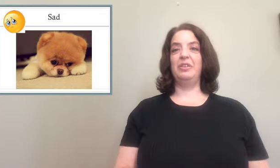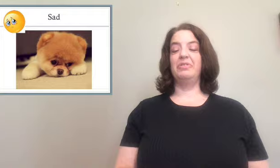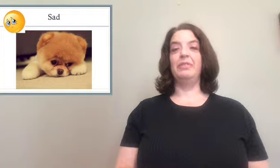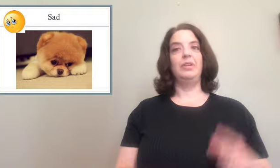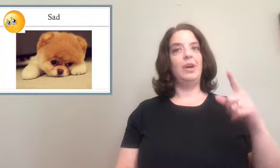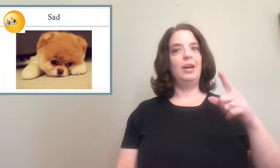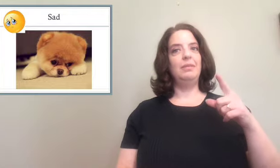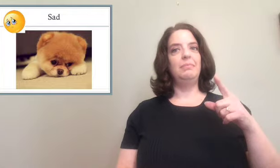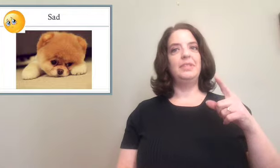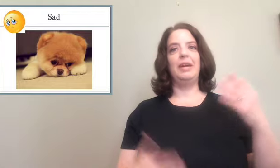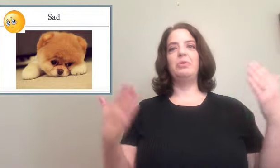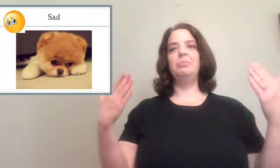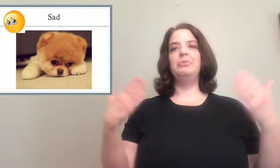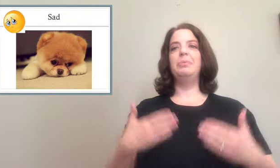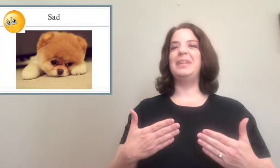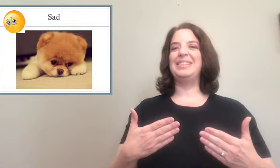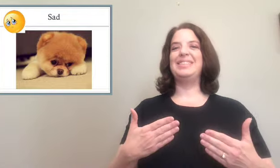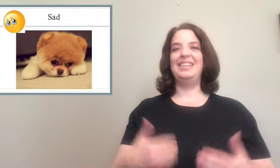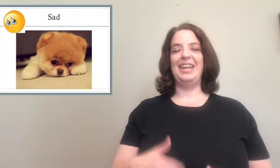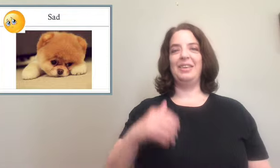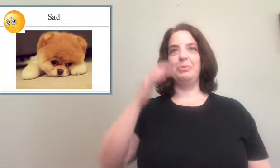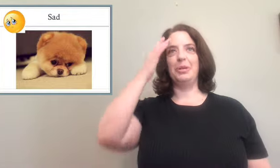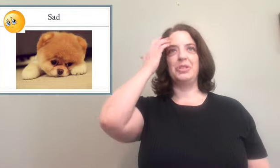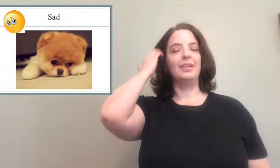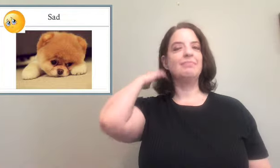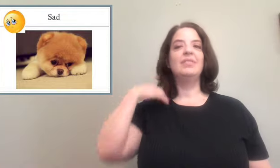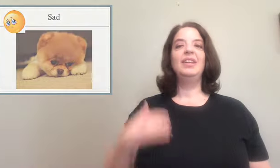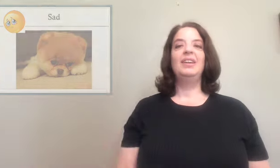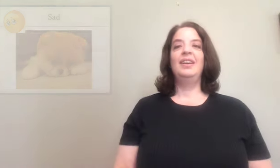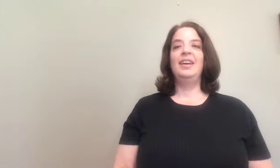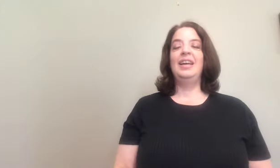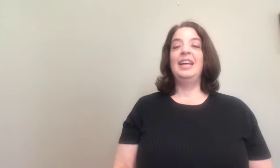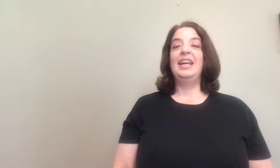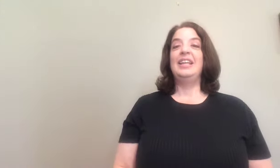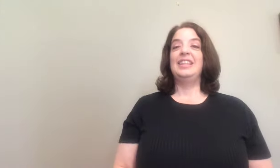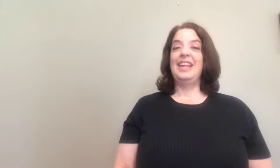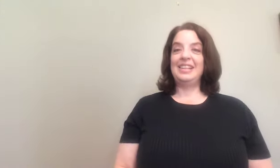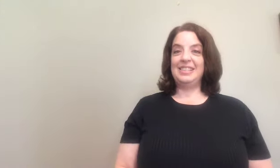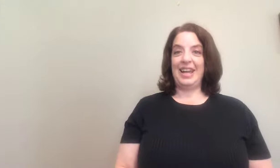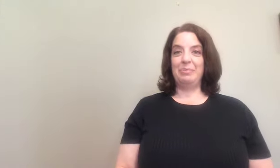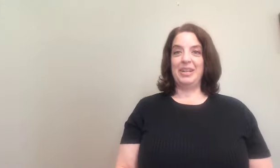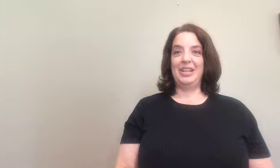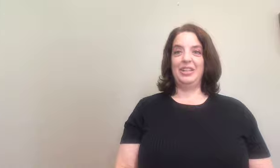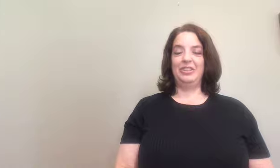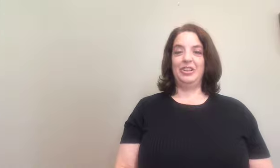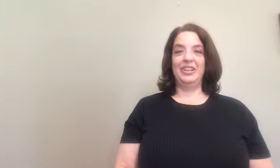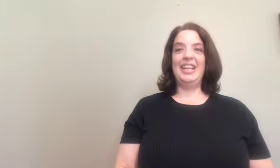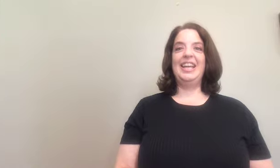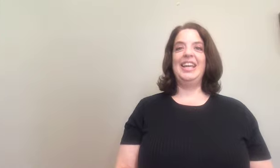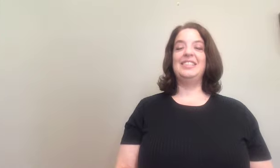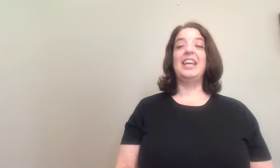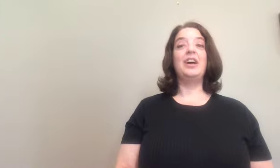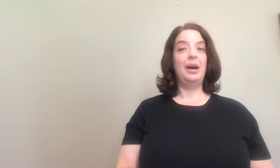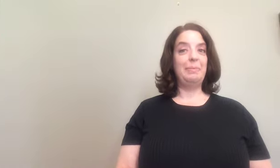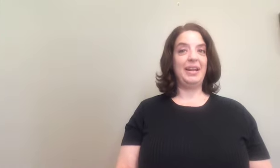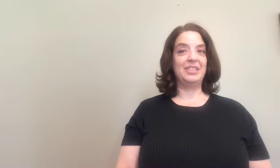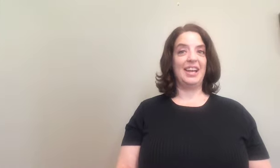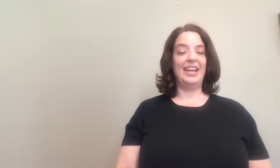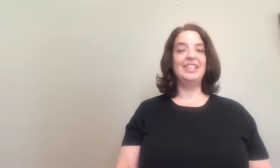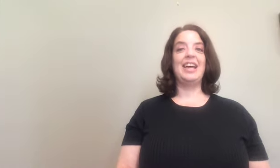front of you. Up, downward movement because it's a negative emotion. The next sign we're going to learn is a compound sign. It's